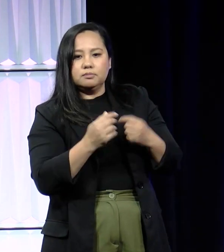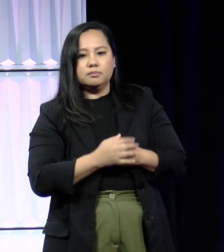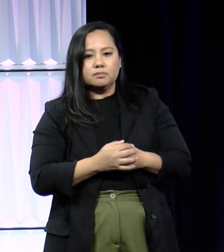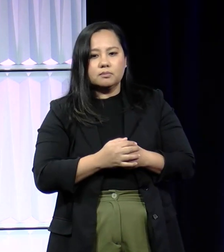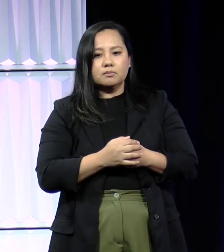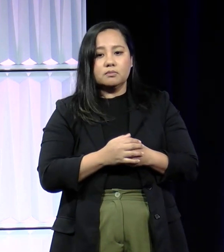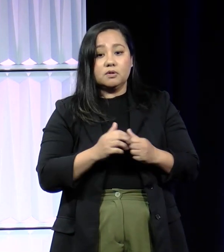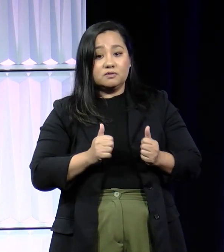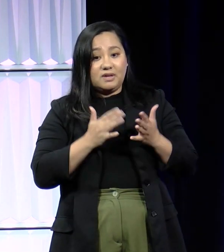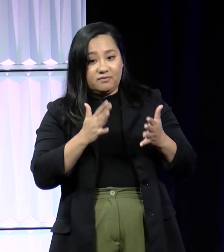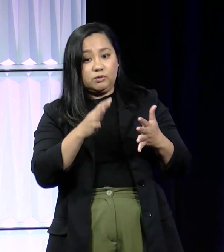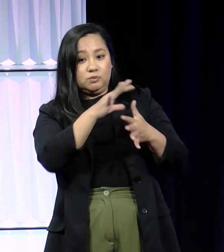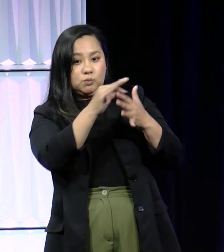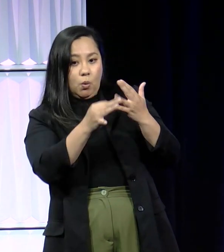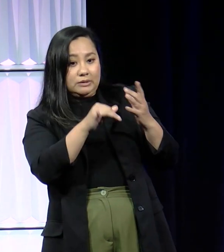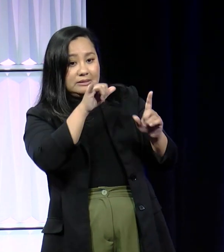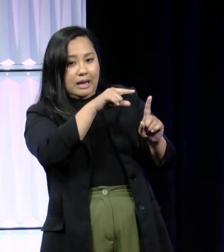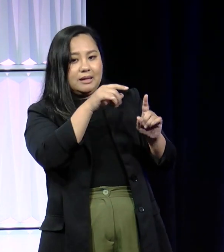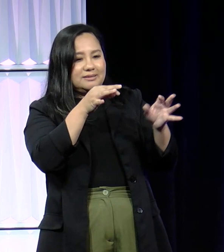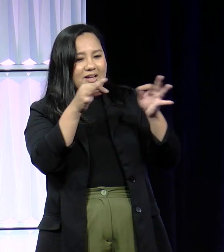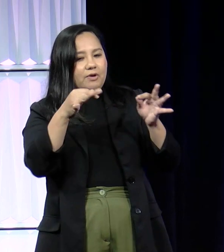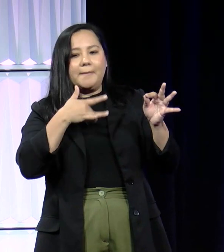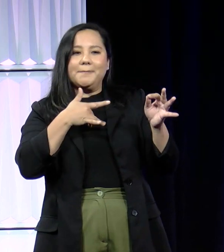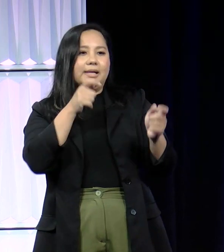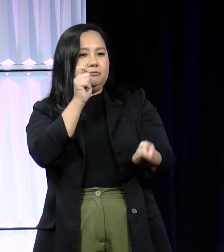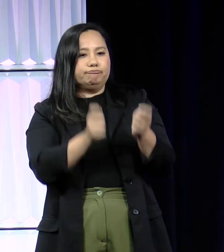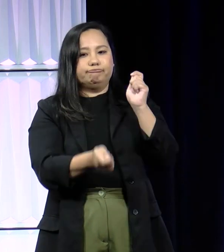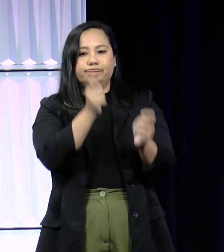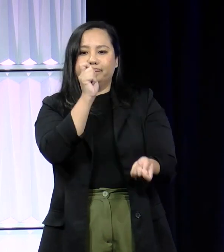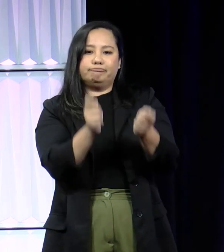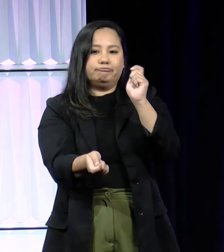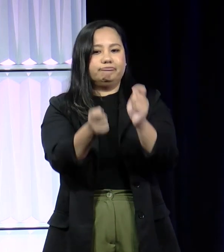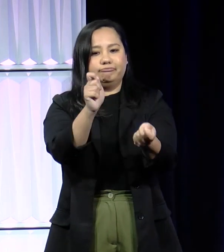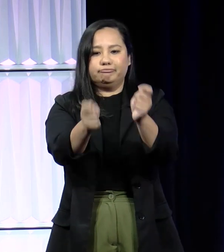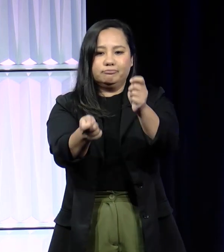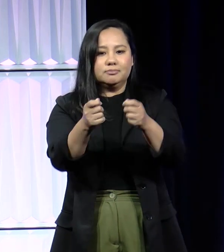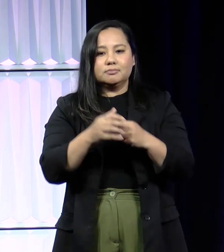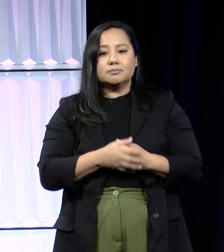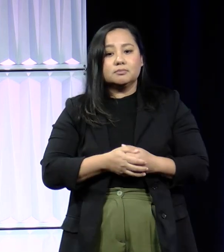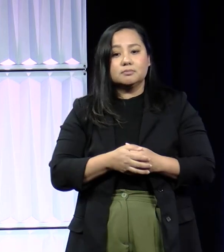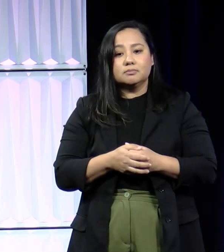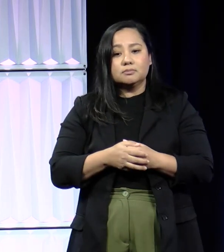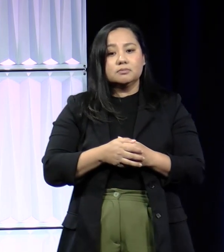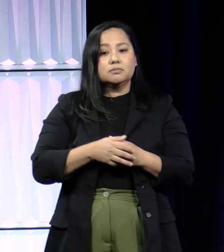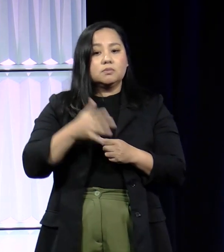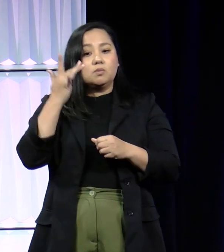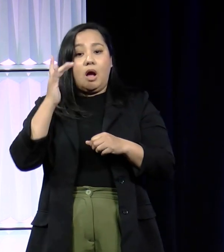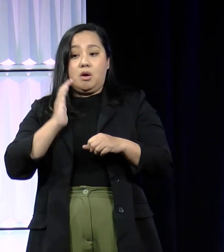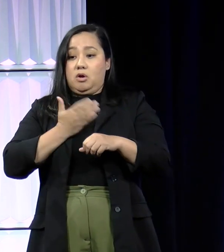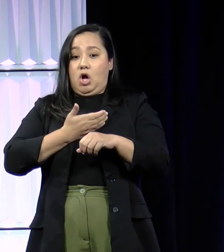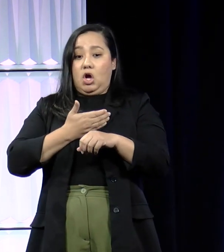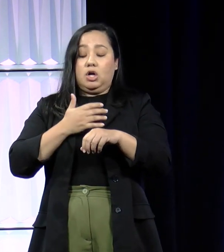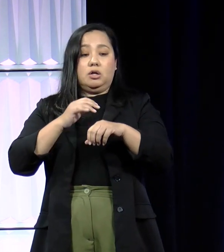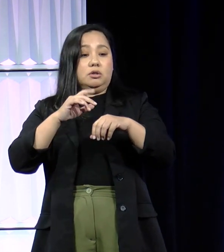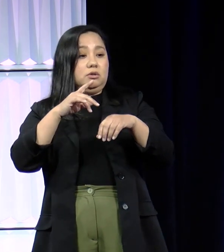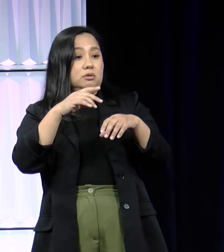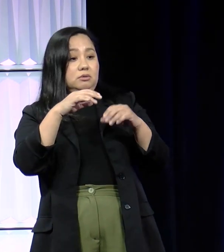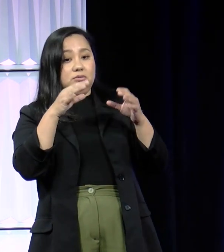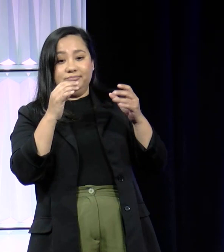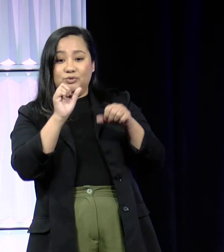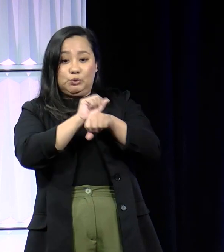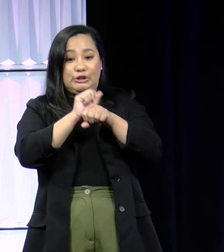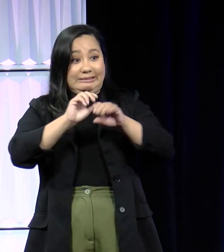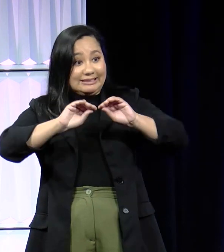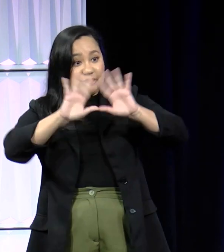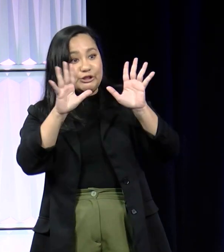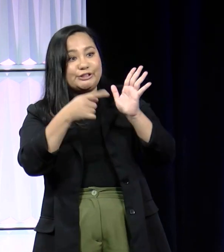survivor choice evolve because there is no roadmap for our work. What once used to solely rely